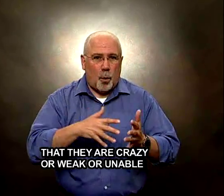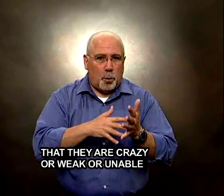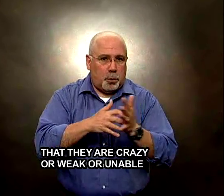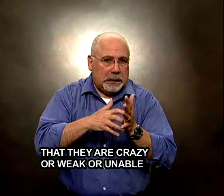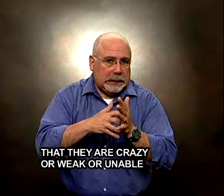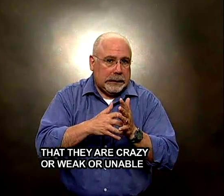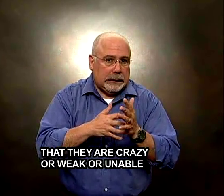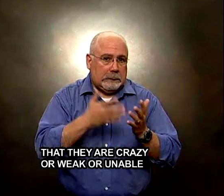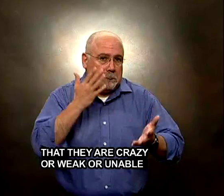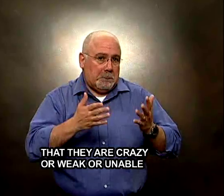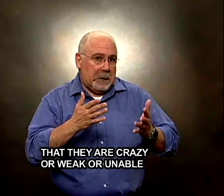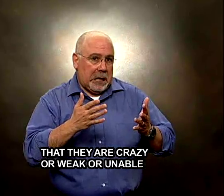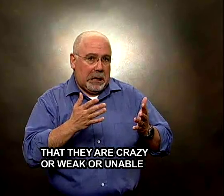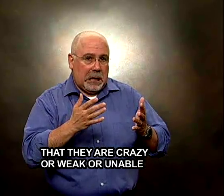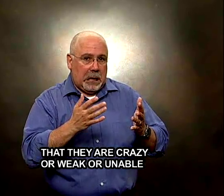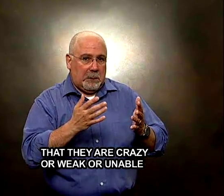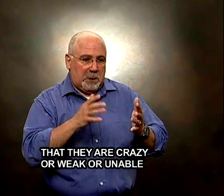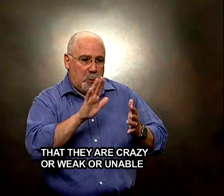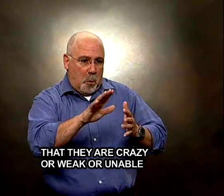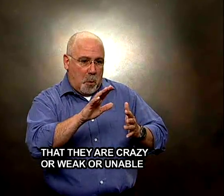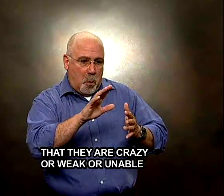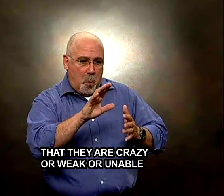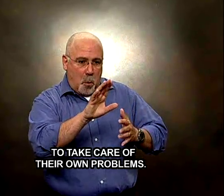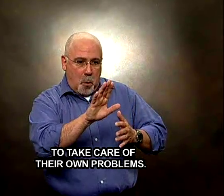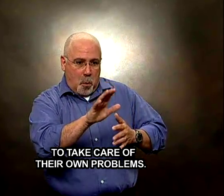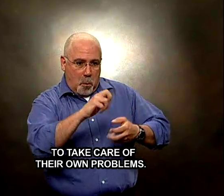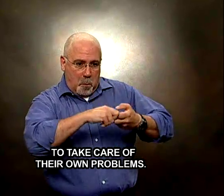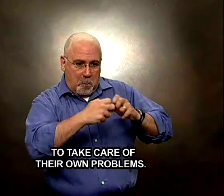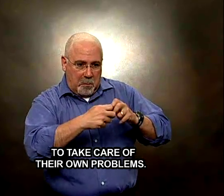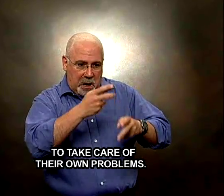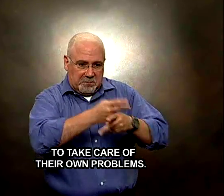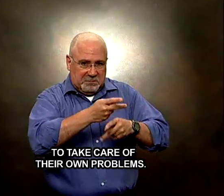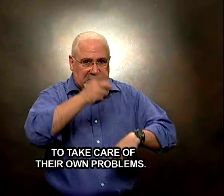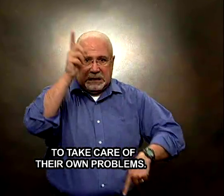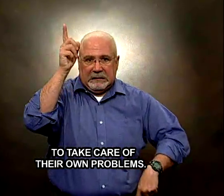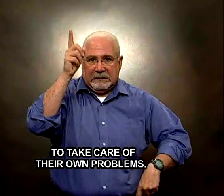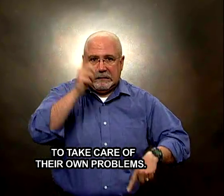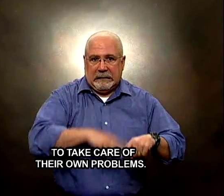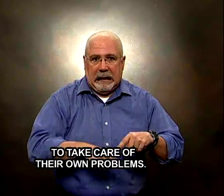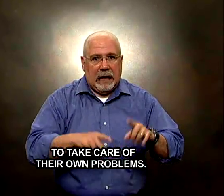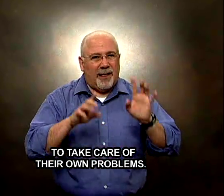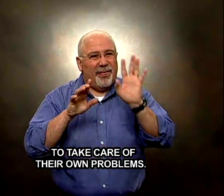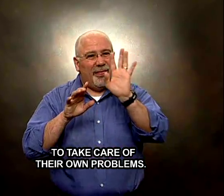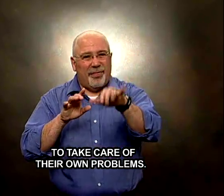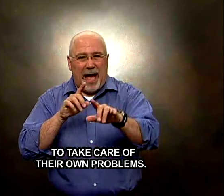that they are crazy or weak or unable to take care of their own problems.